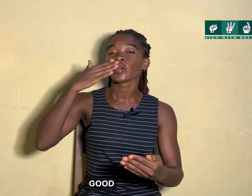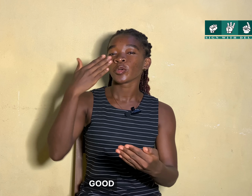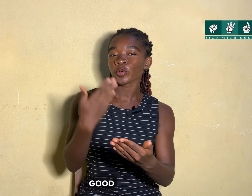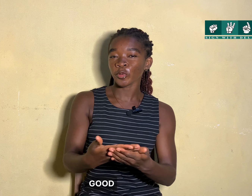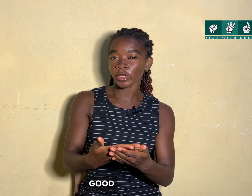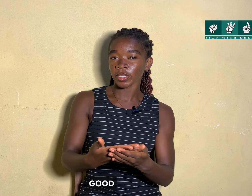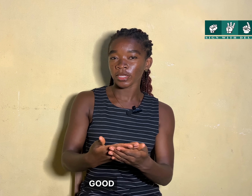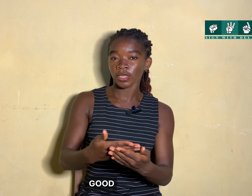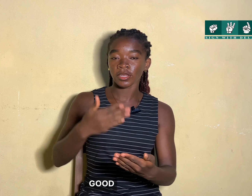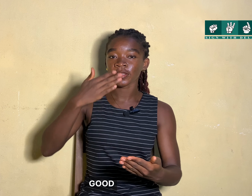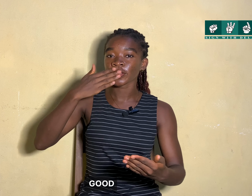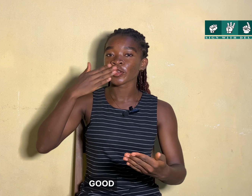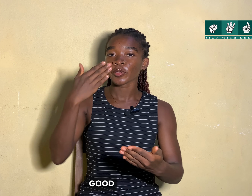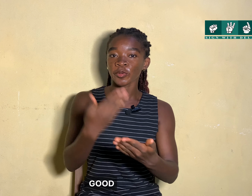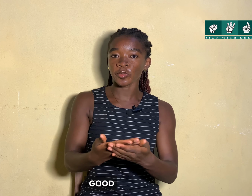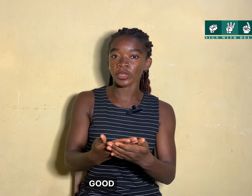Good. Good.